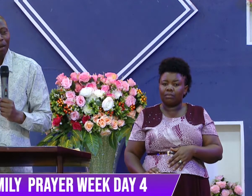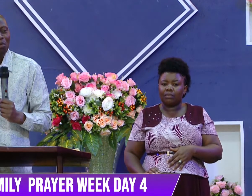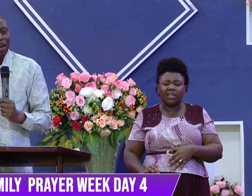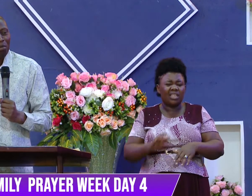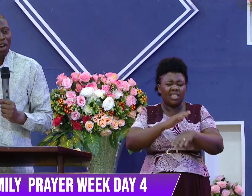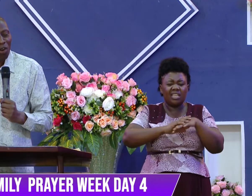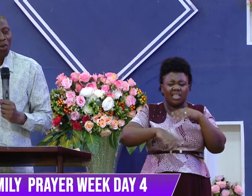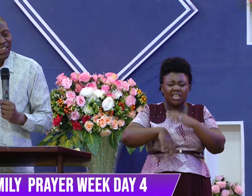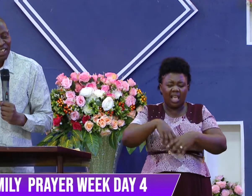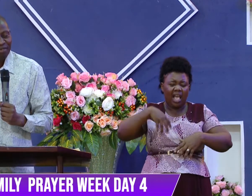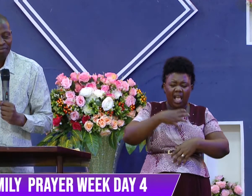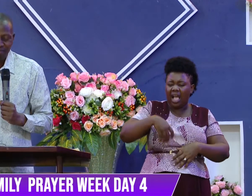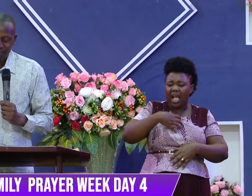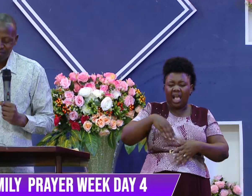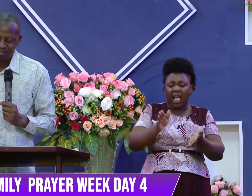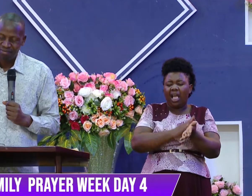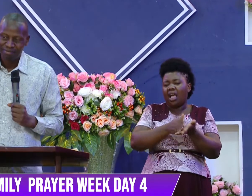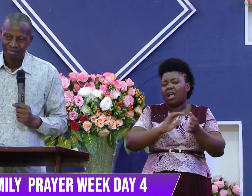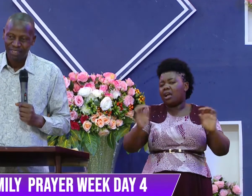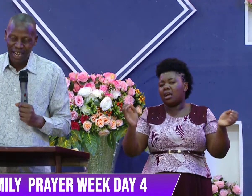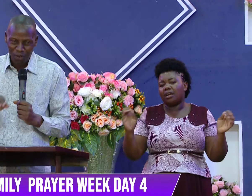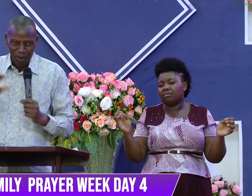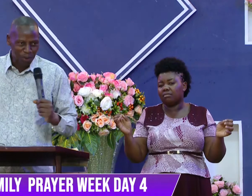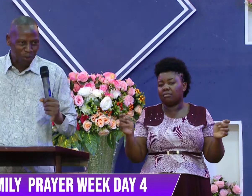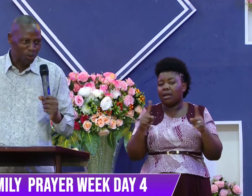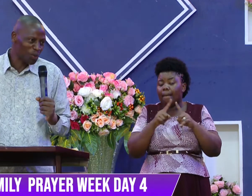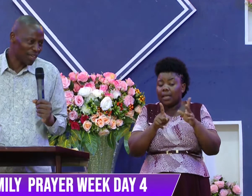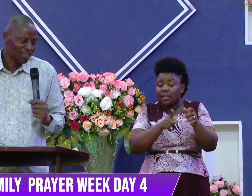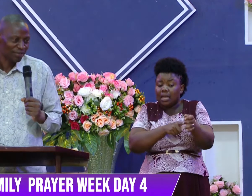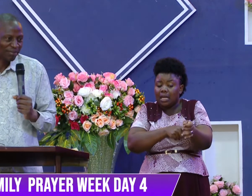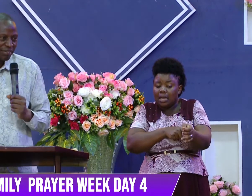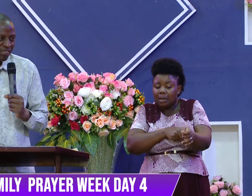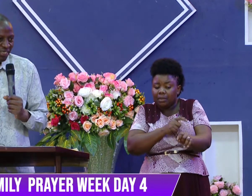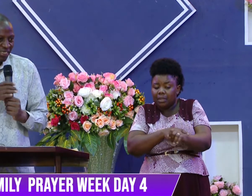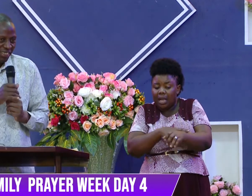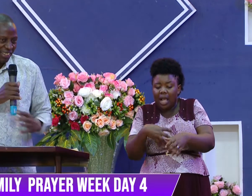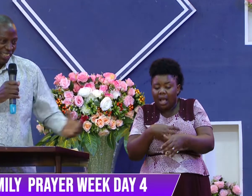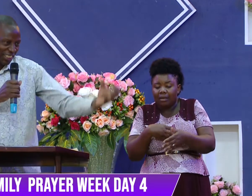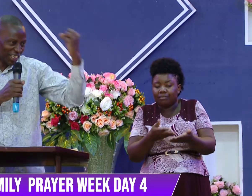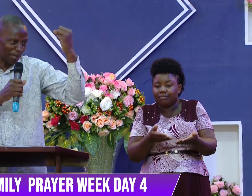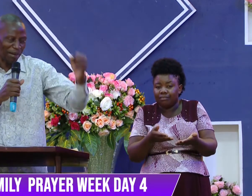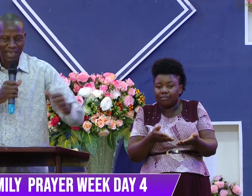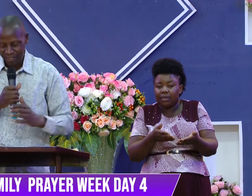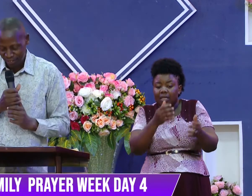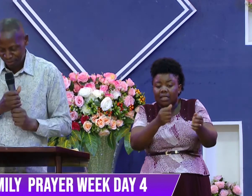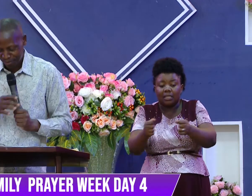character. He does not easily lose temper. He takes long to get angry. He's greater